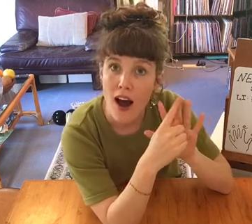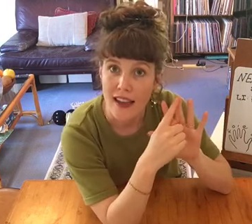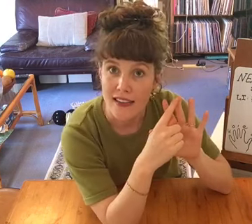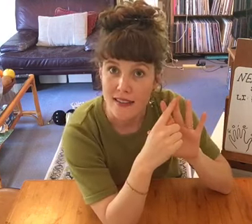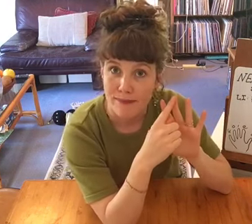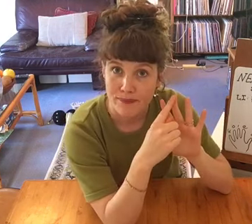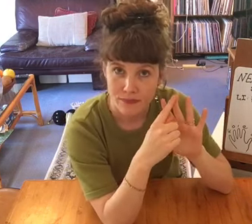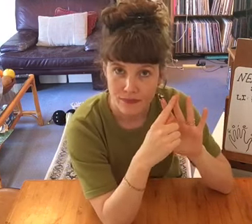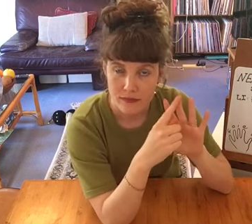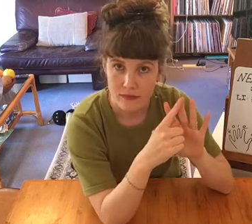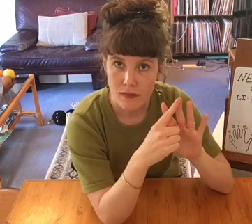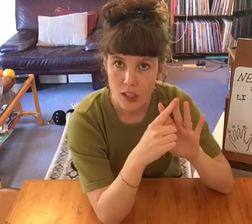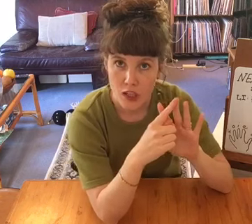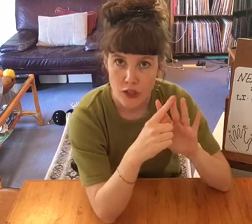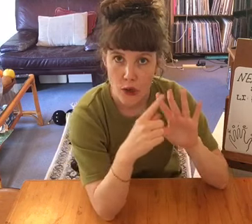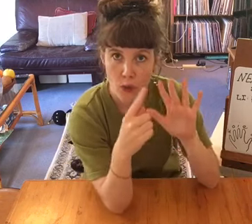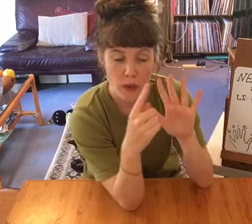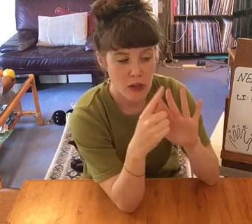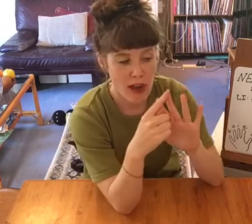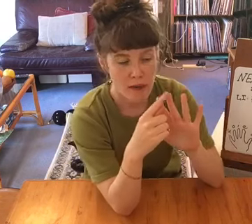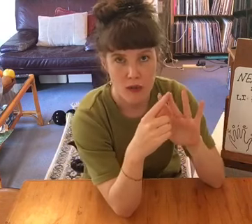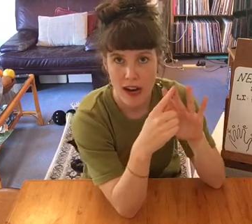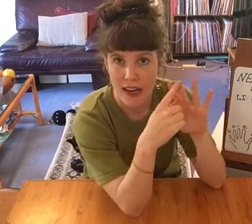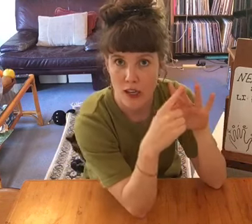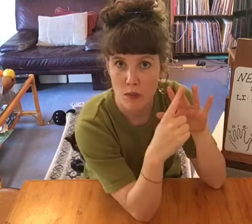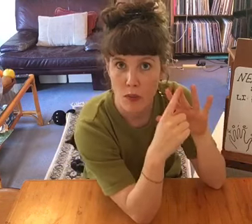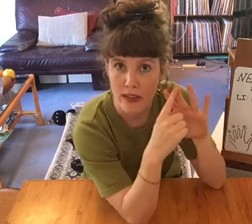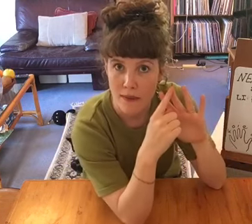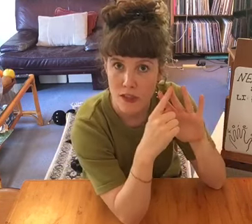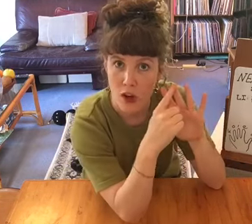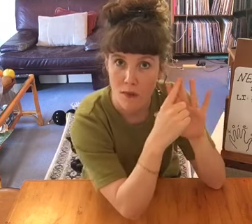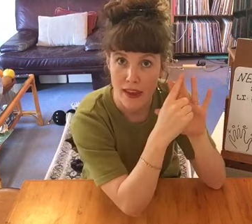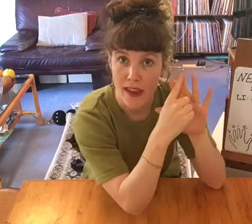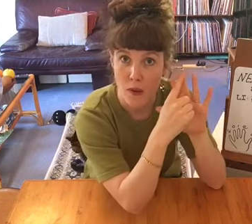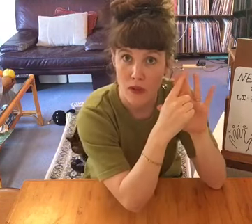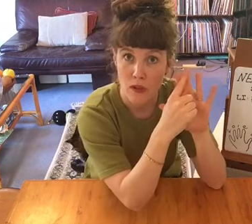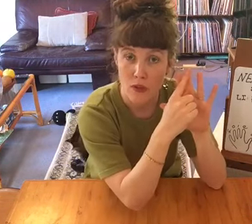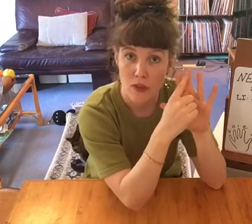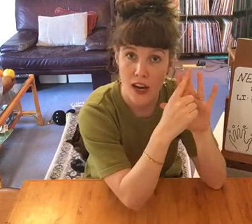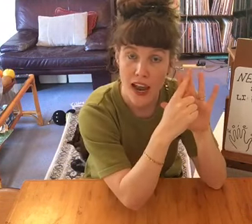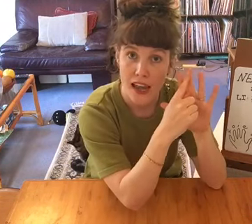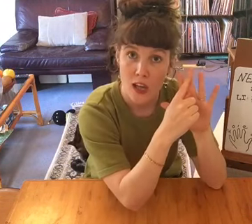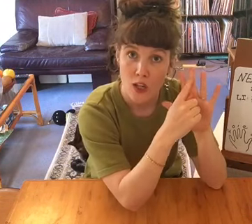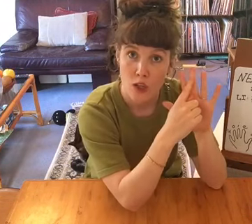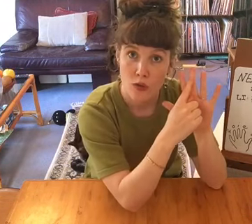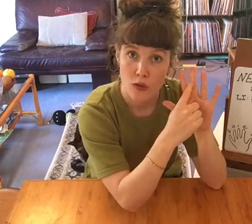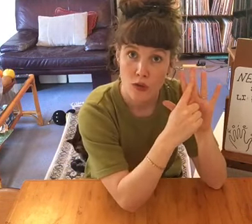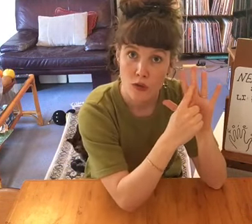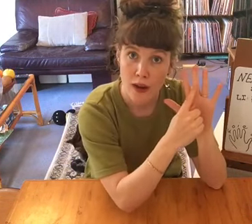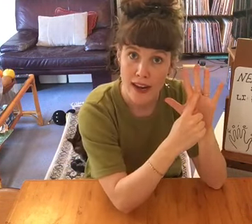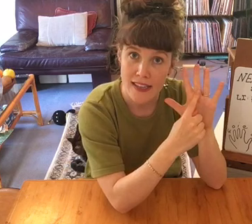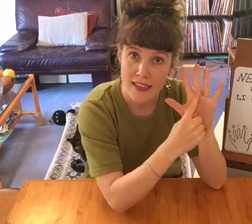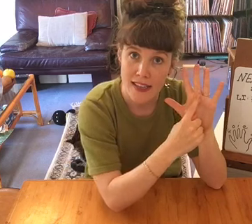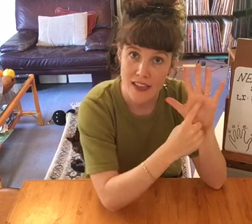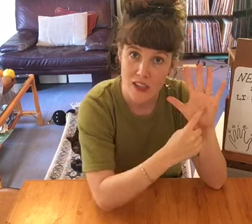is. So when you have your eye, you point up the top there, and when you do J, you trace a